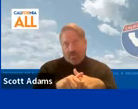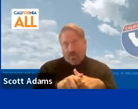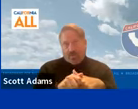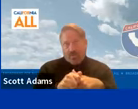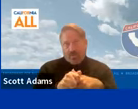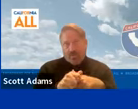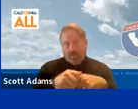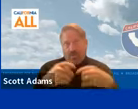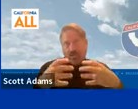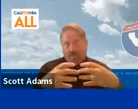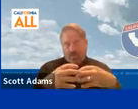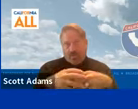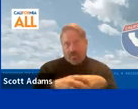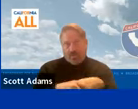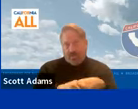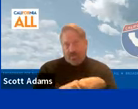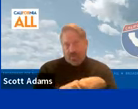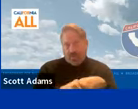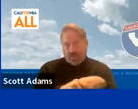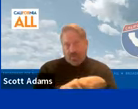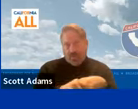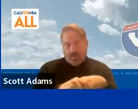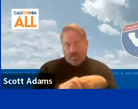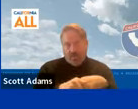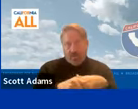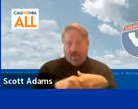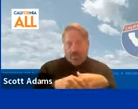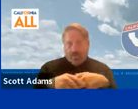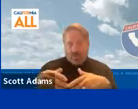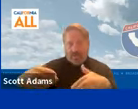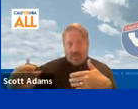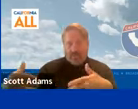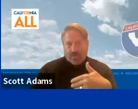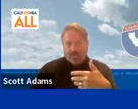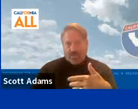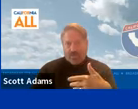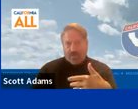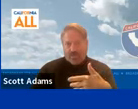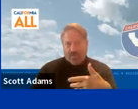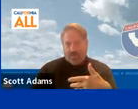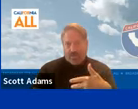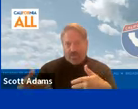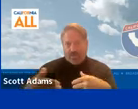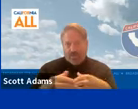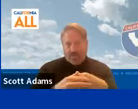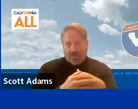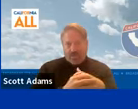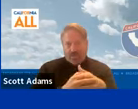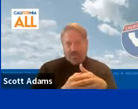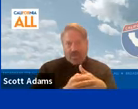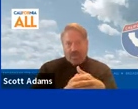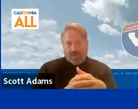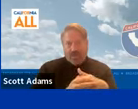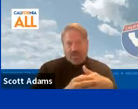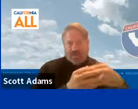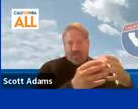A program, either a centralized digital navigator program or a grant program that empowers digital navigators. And